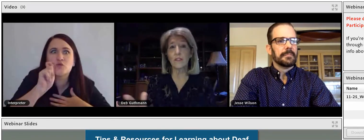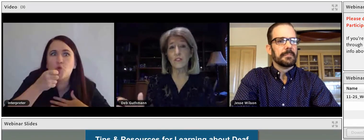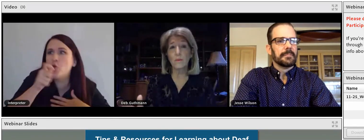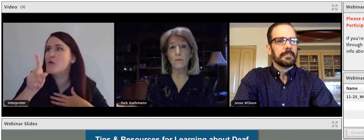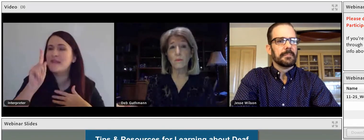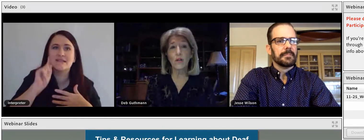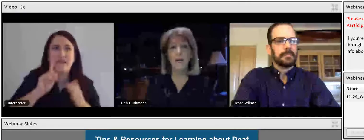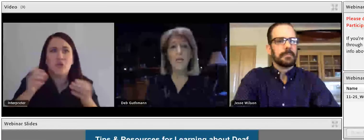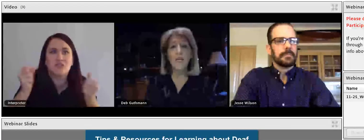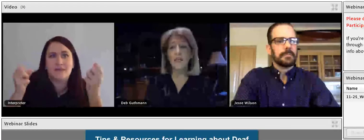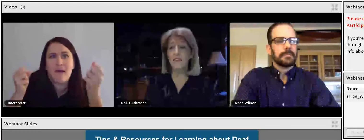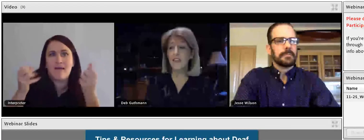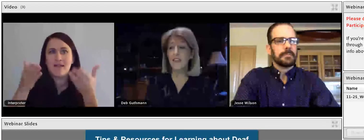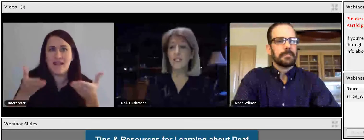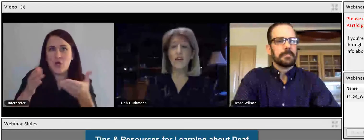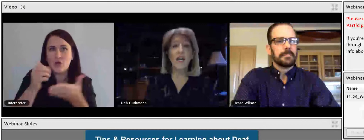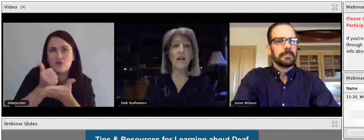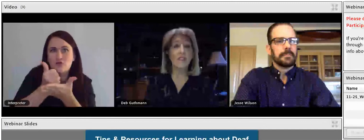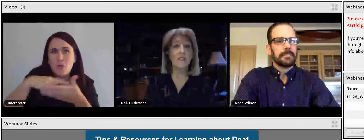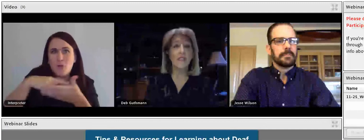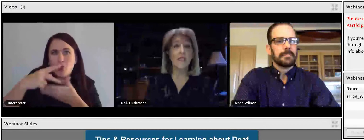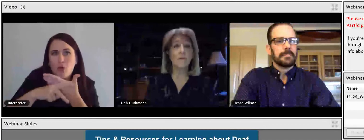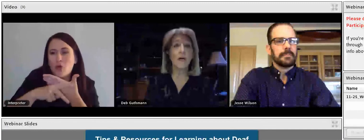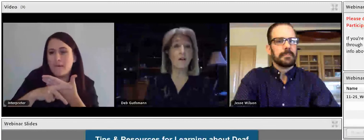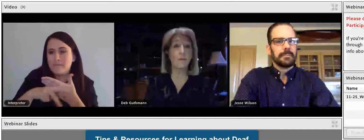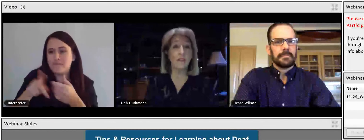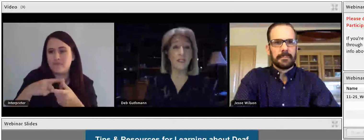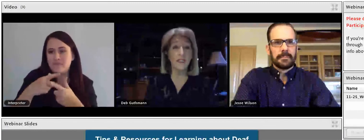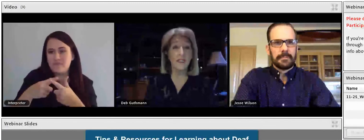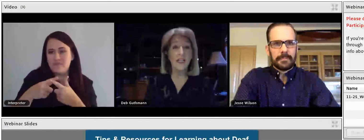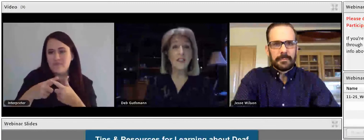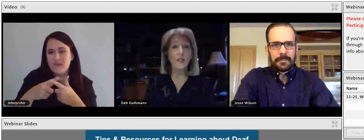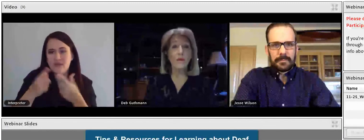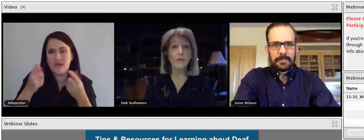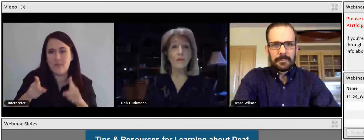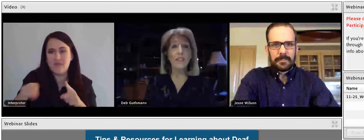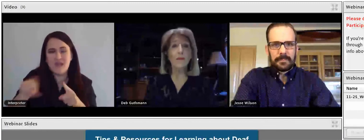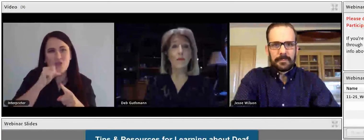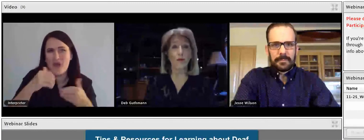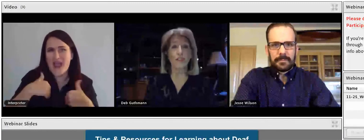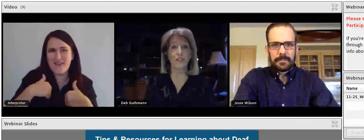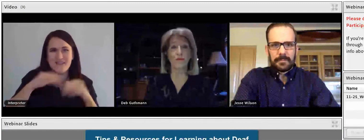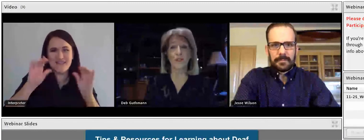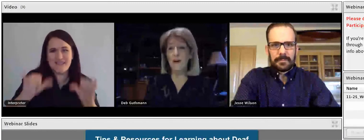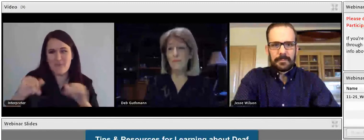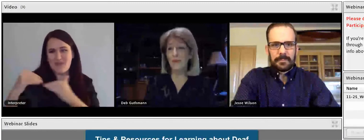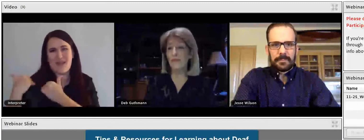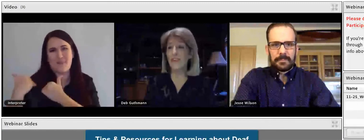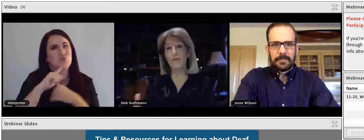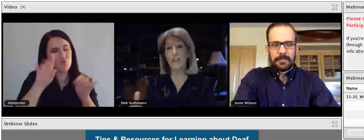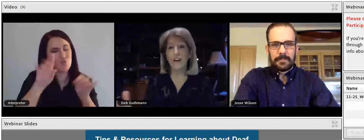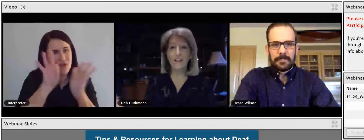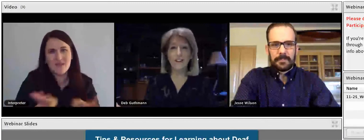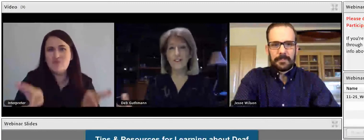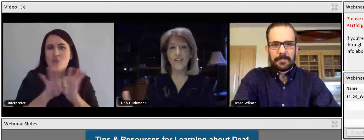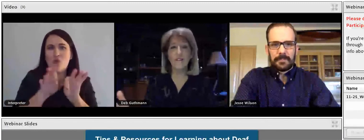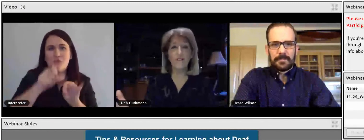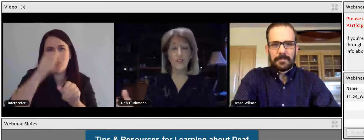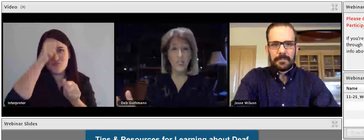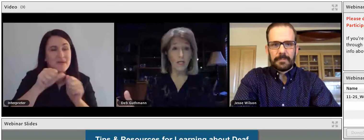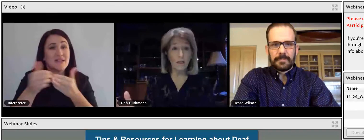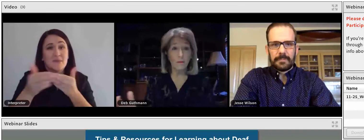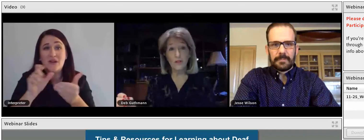person here in the treatment program, that they don't have the same accountability. So it's really important to remember that